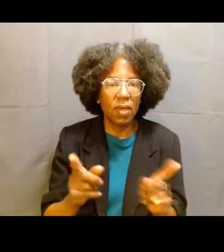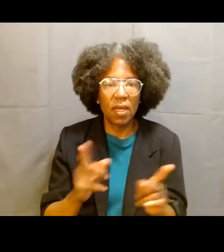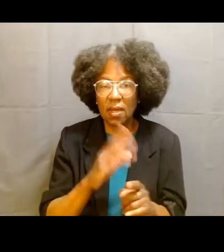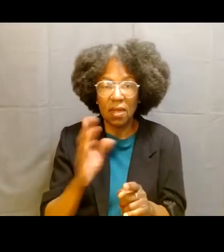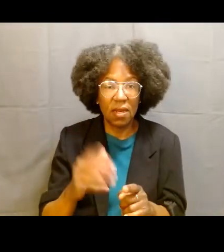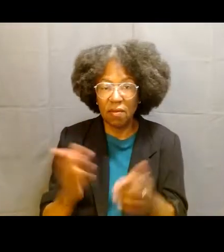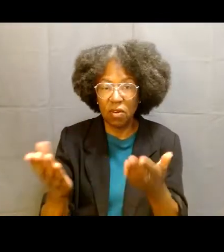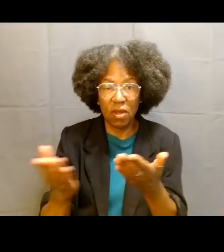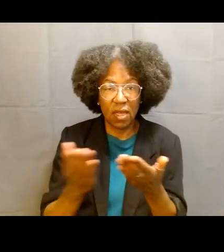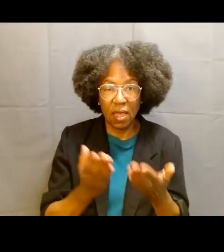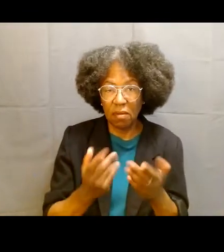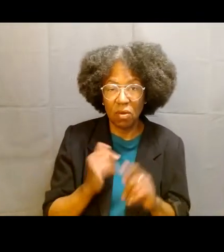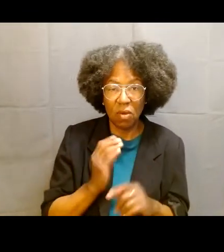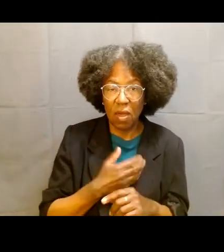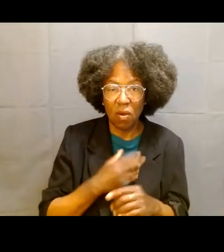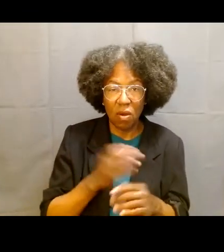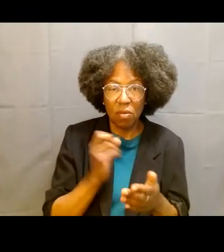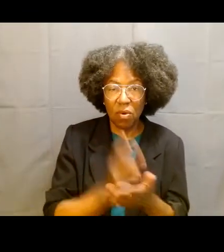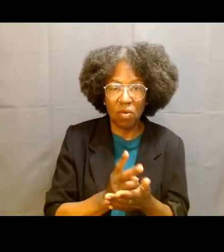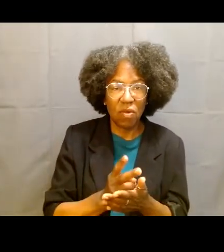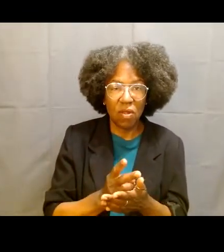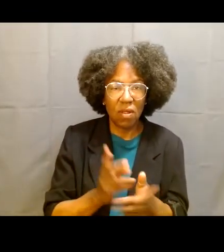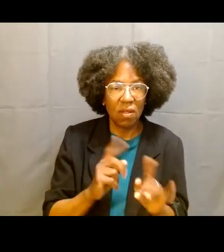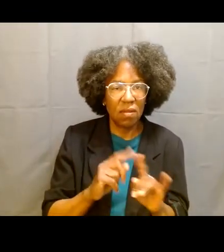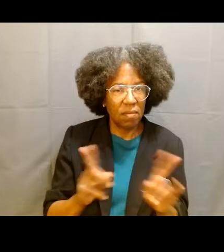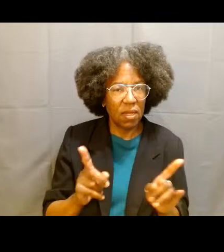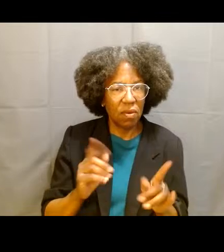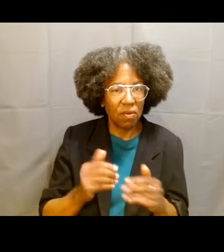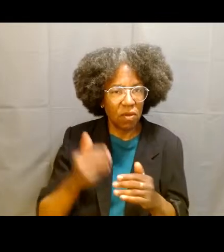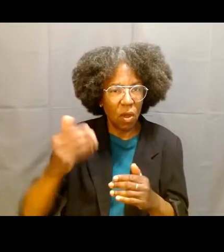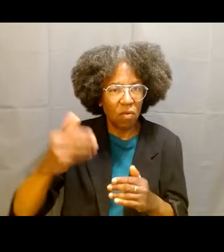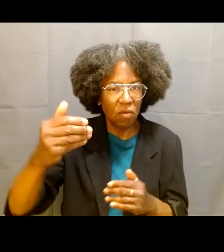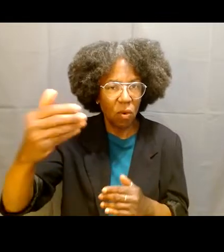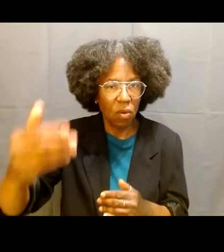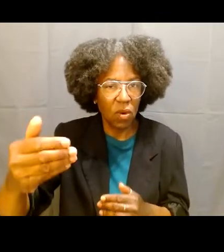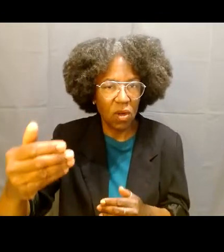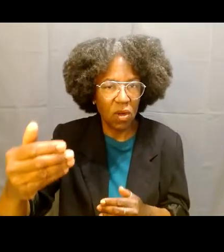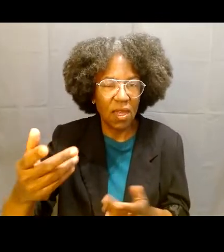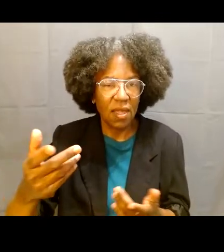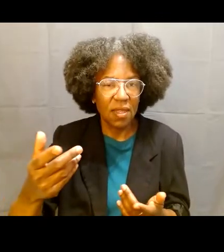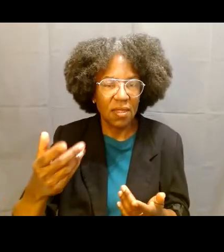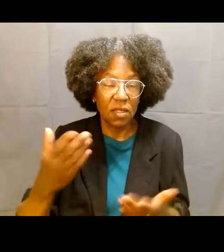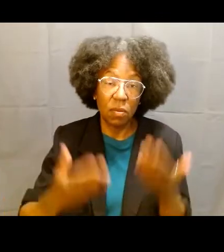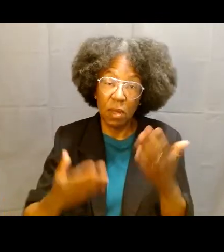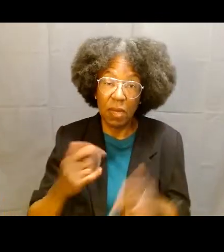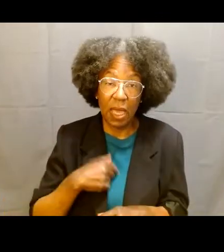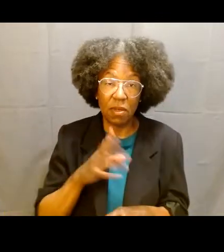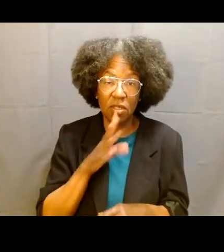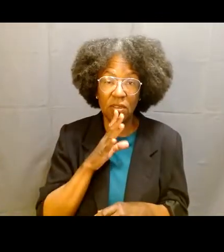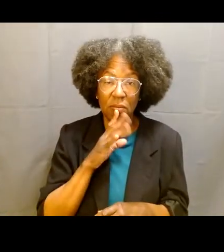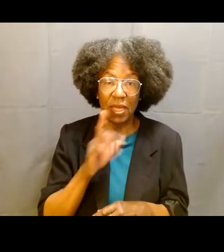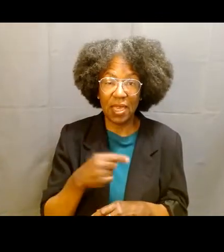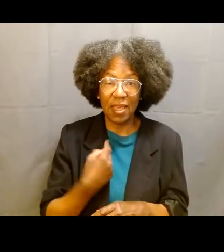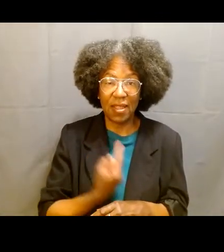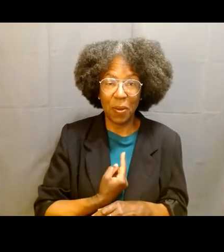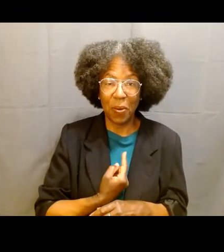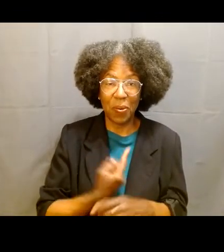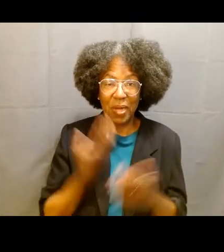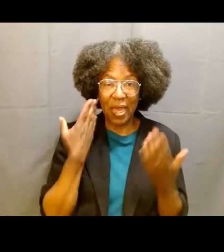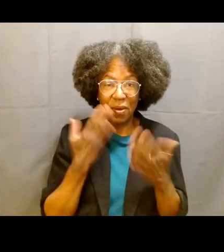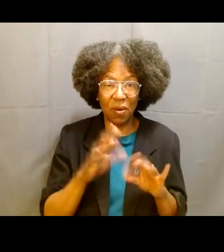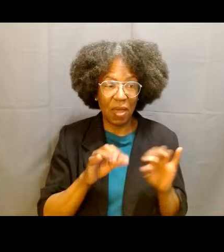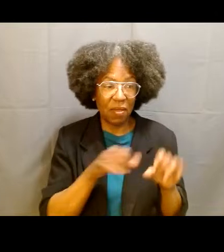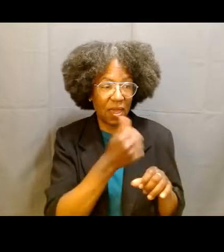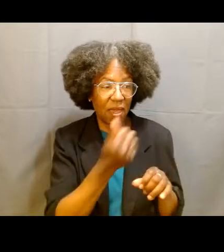approval, and we've gone forward with it, but I might be just speaking alone. I don't know how my other board members feel about it,